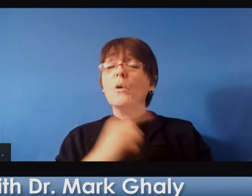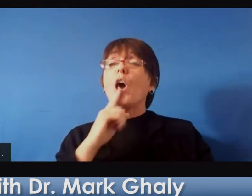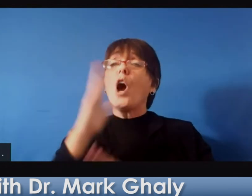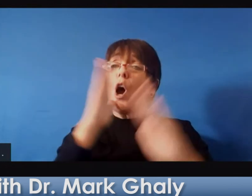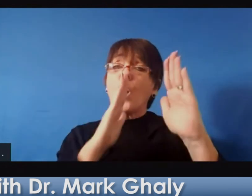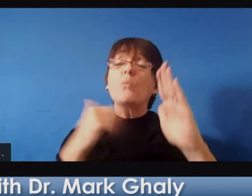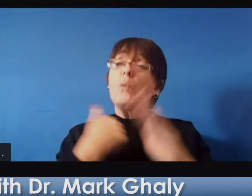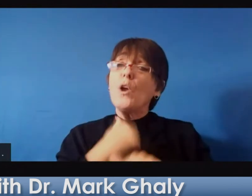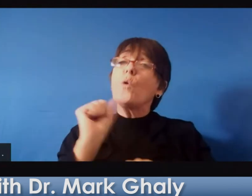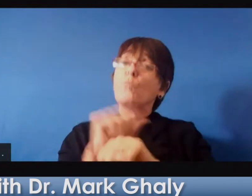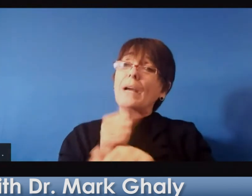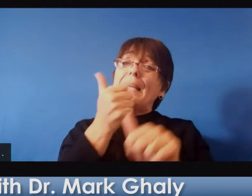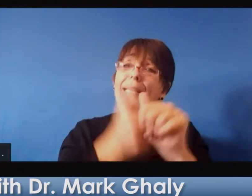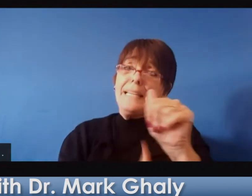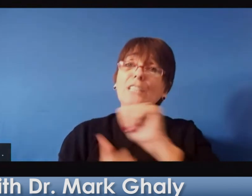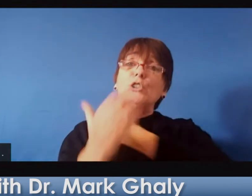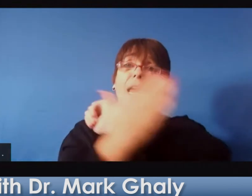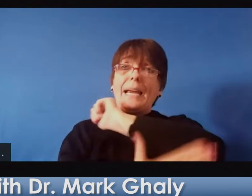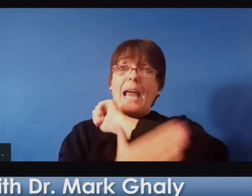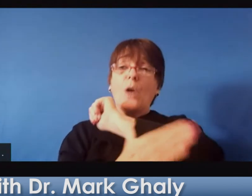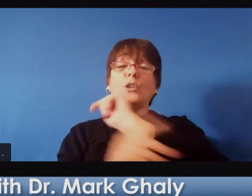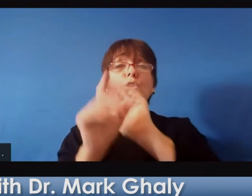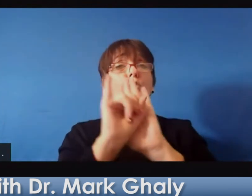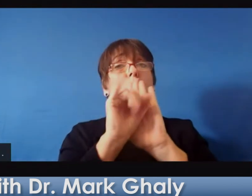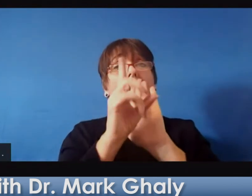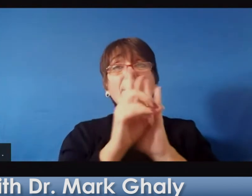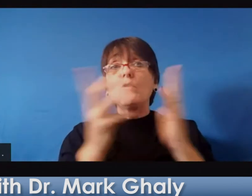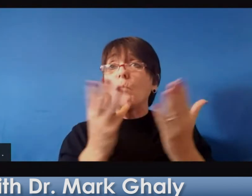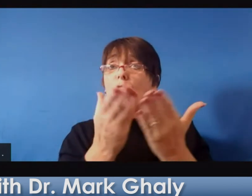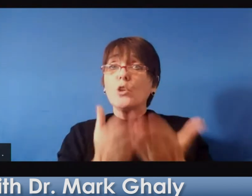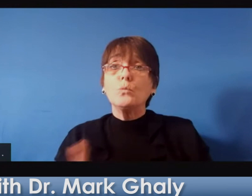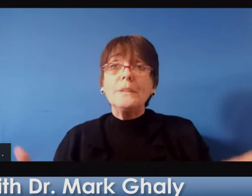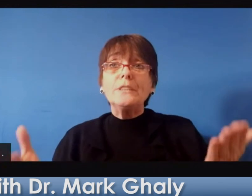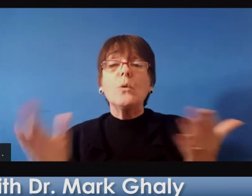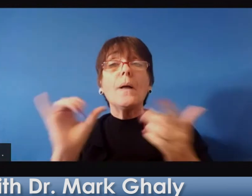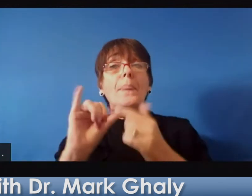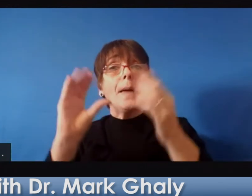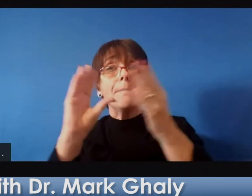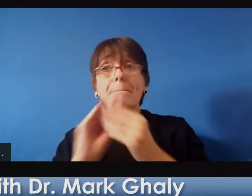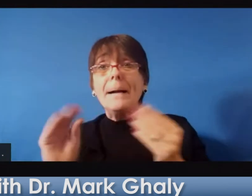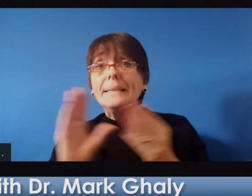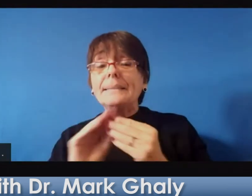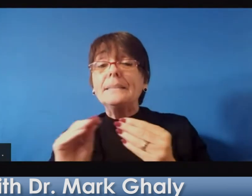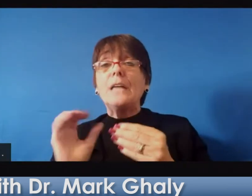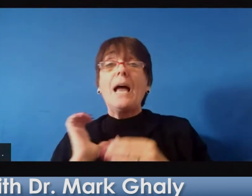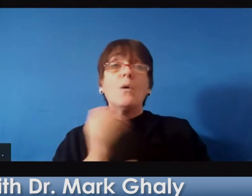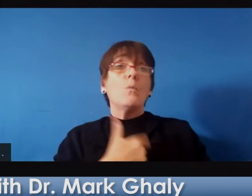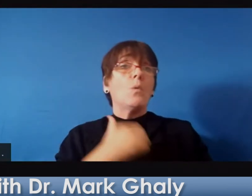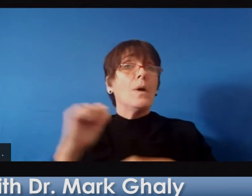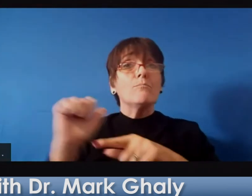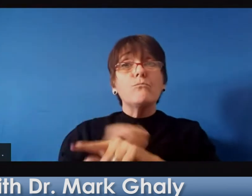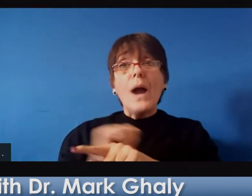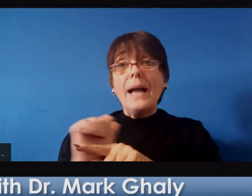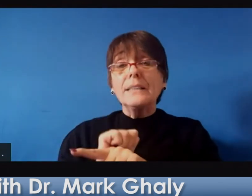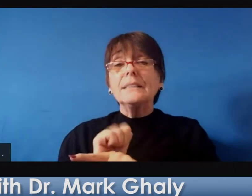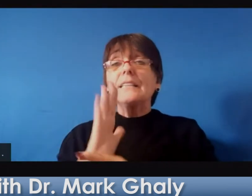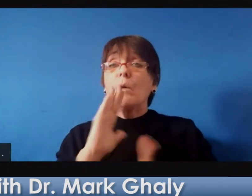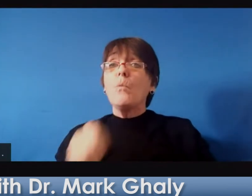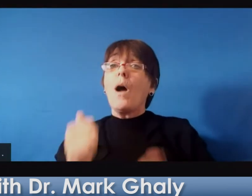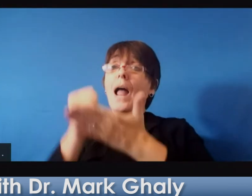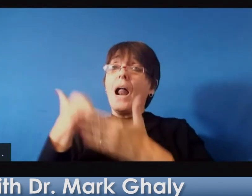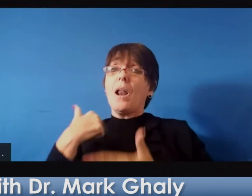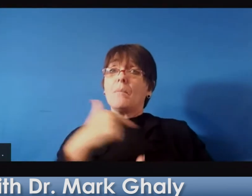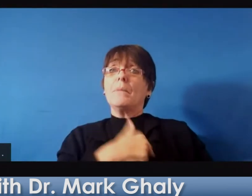by county to identify those resources, those messages, those practices that might help us